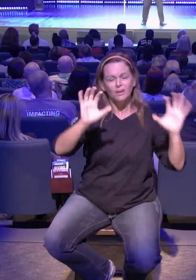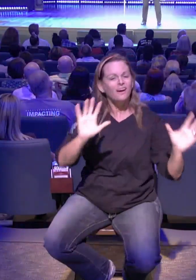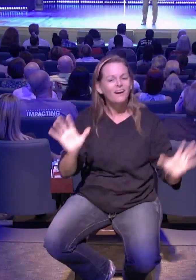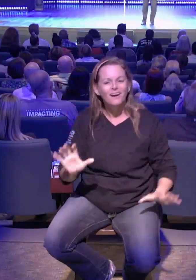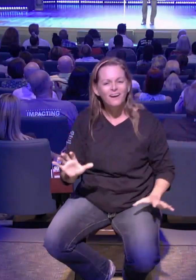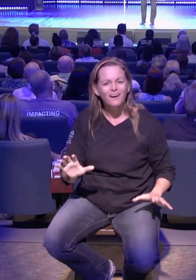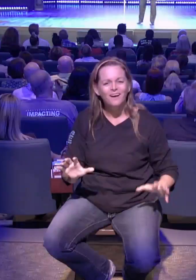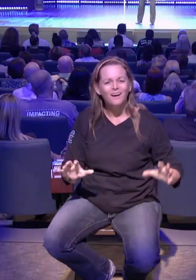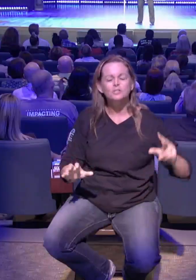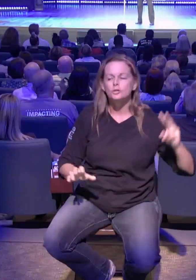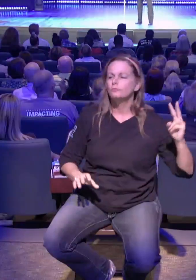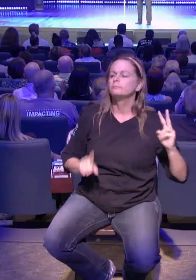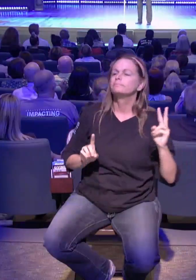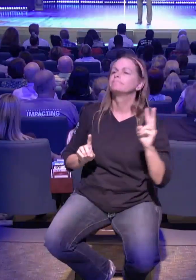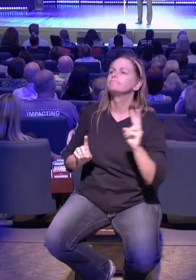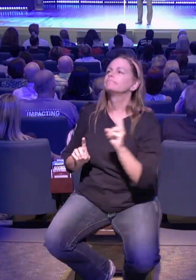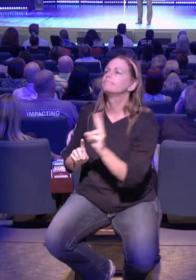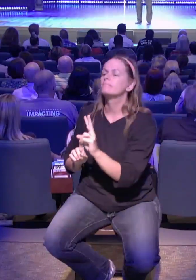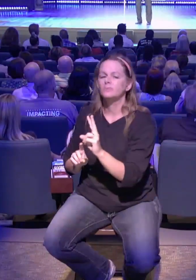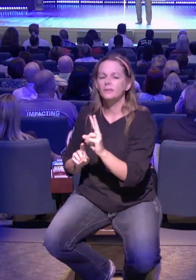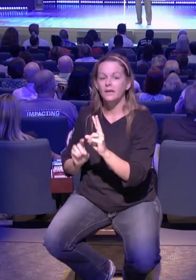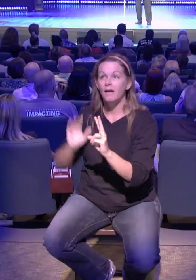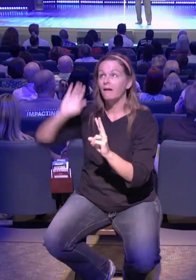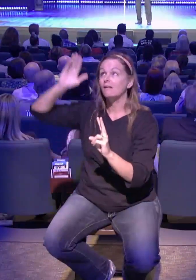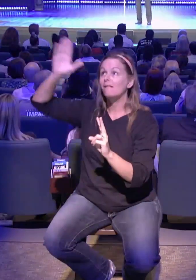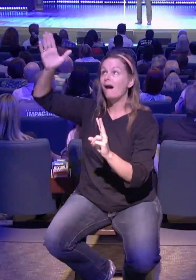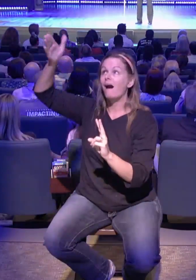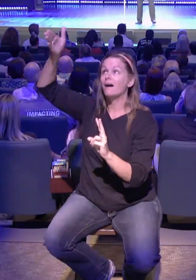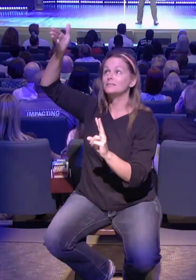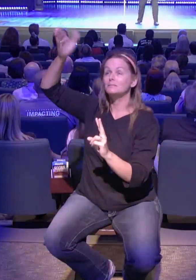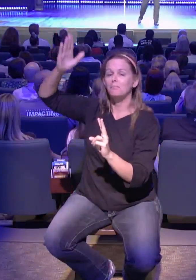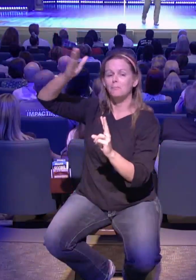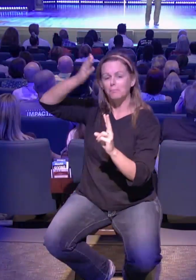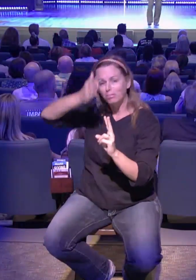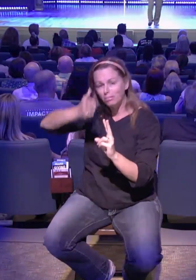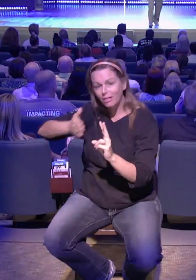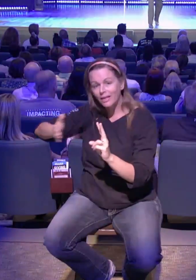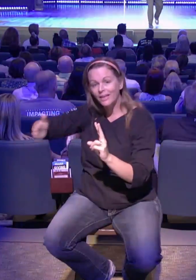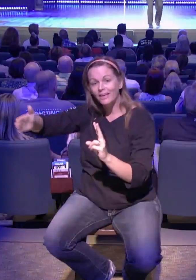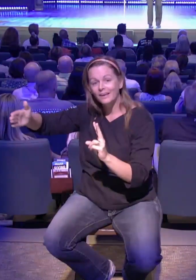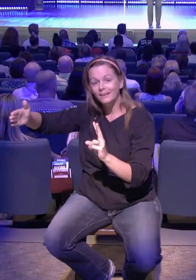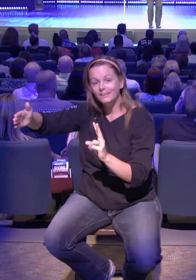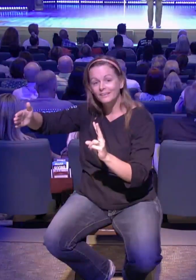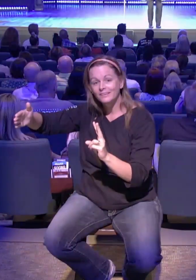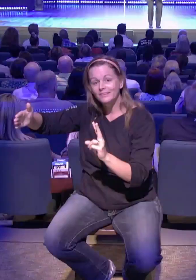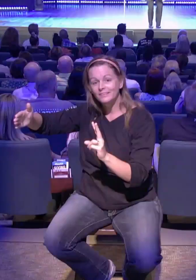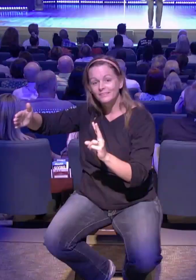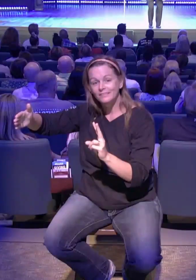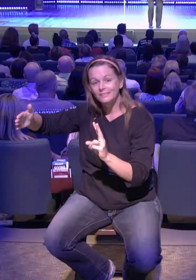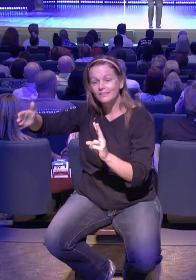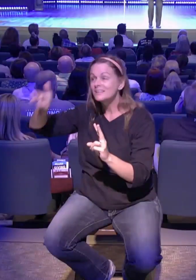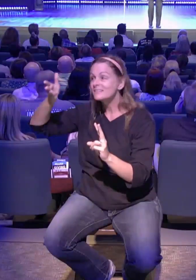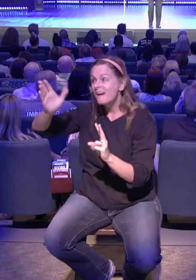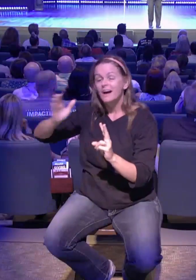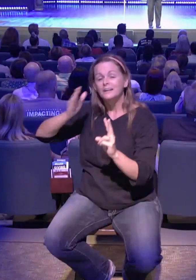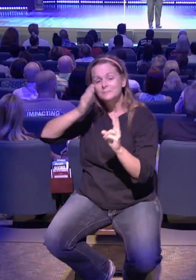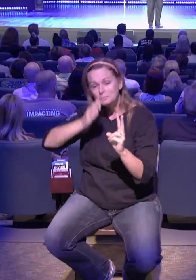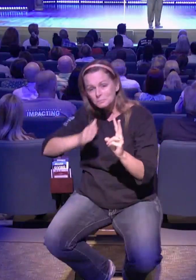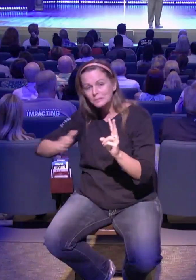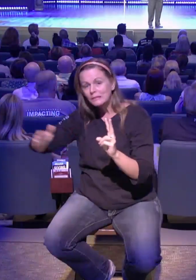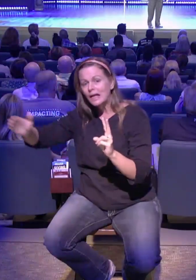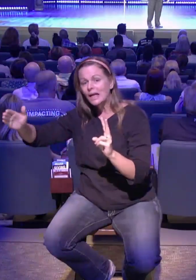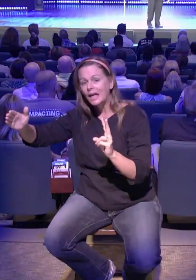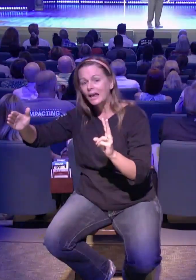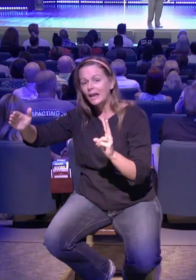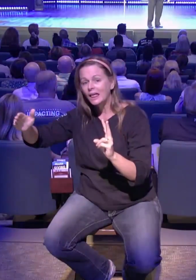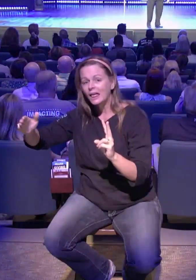because this was a part of who they were as men, they had spent so much time with Christ. They had just spent 40 days with him. He had